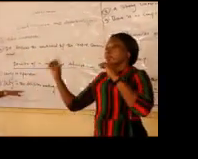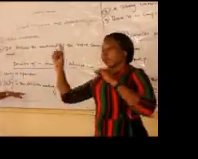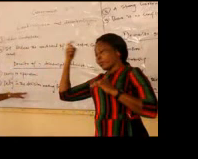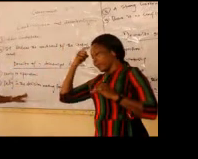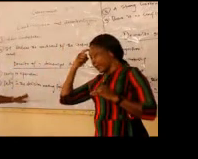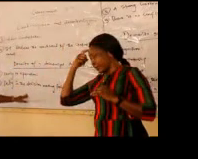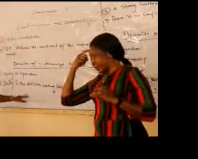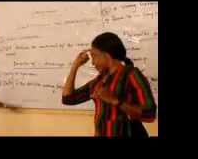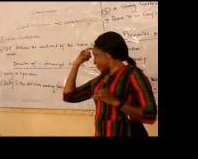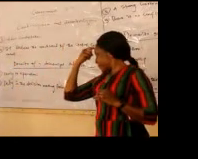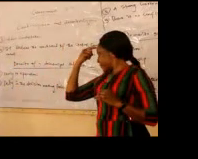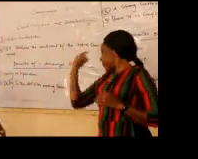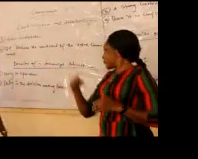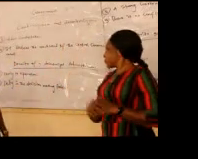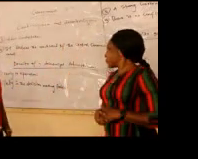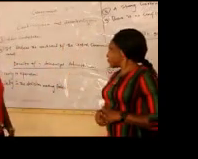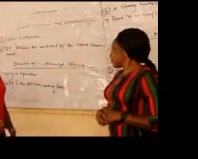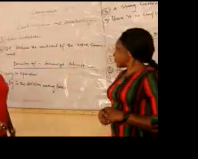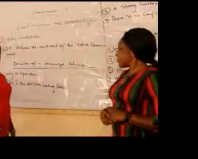decentralized administration.